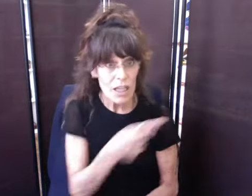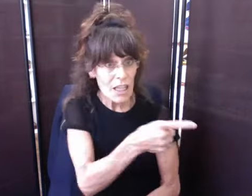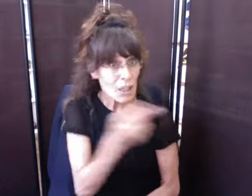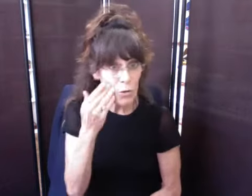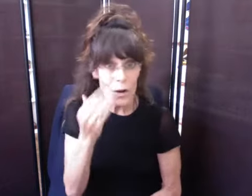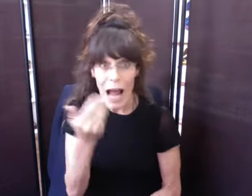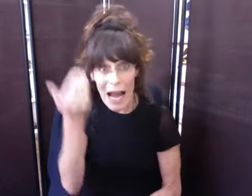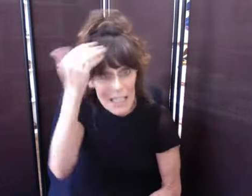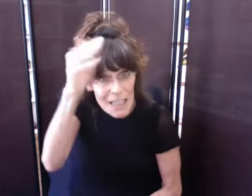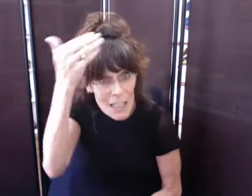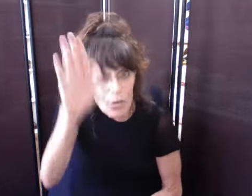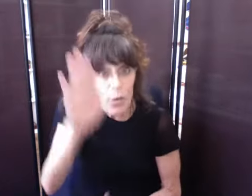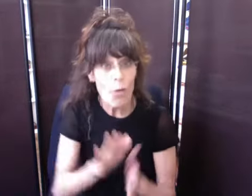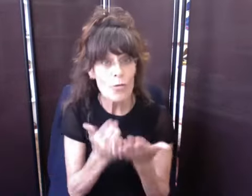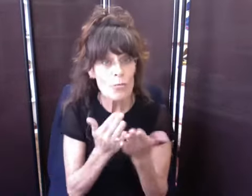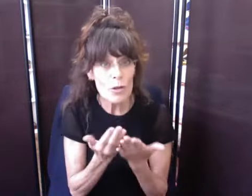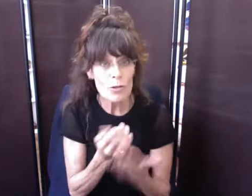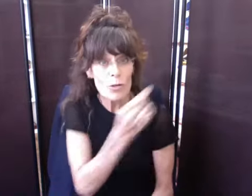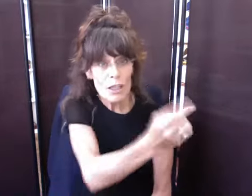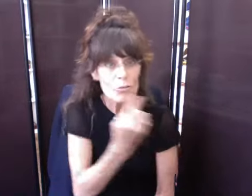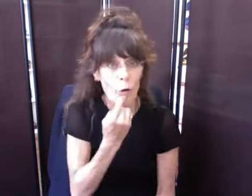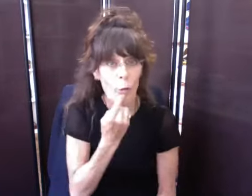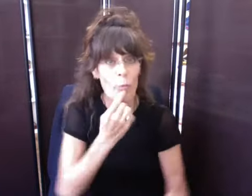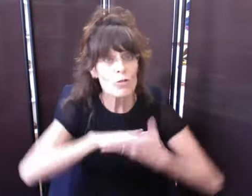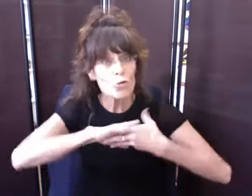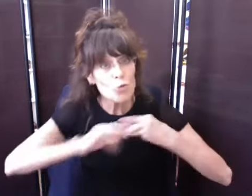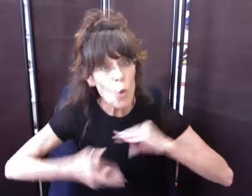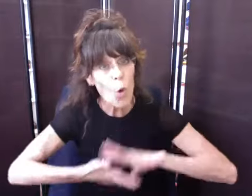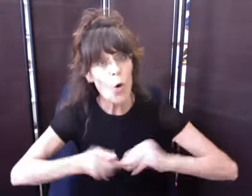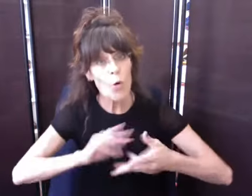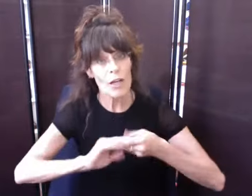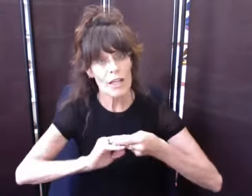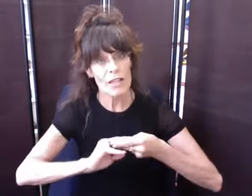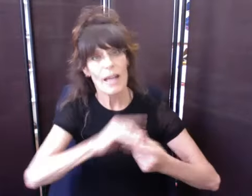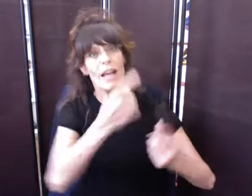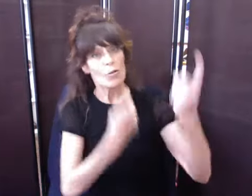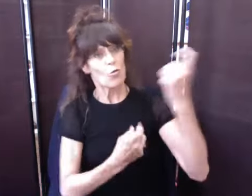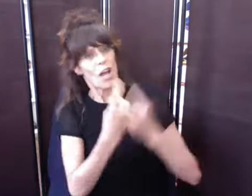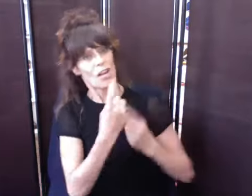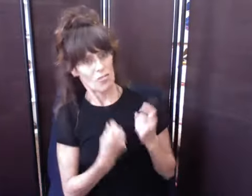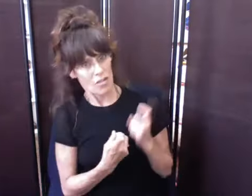just simply did was tell me a story and talk to me. He asked me questions. And the questions began with things like